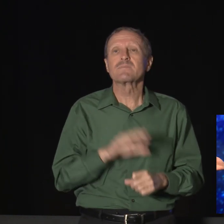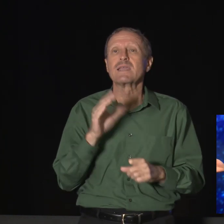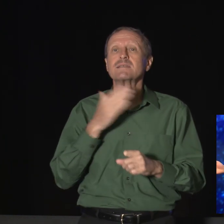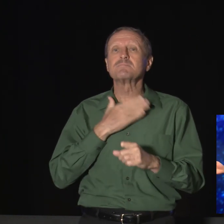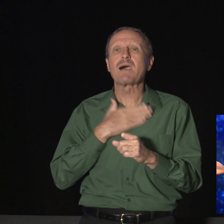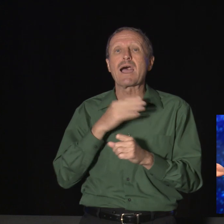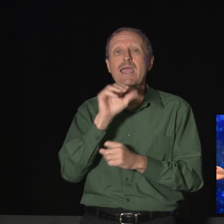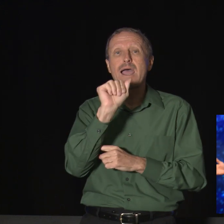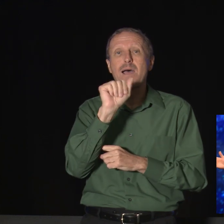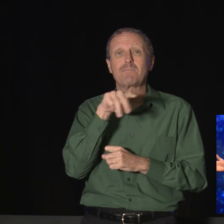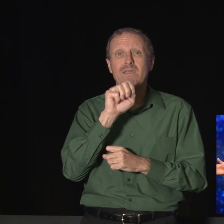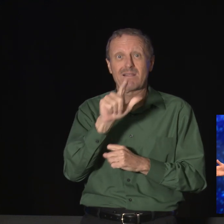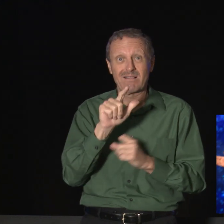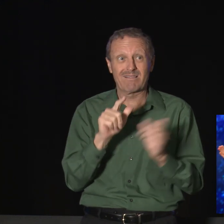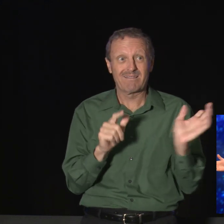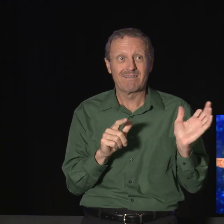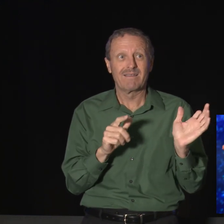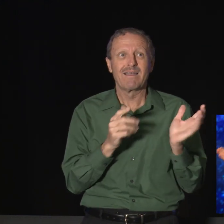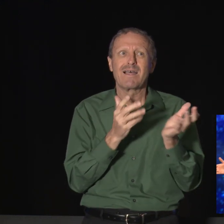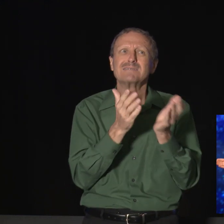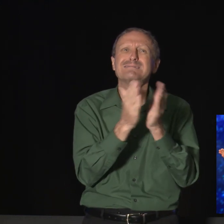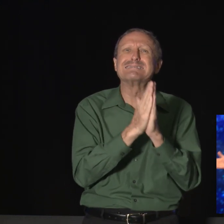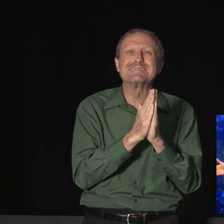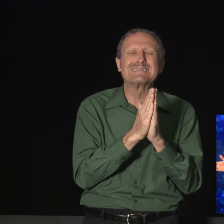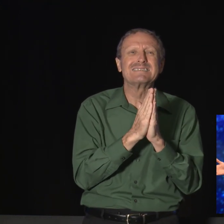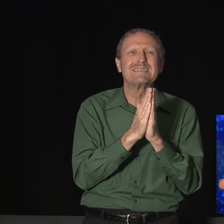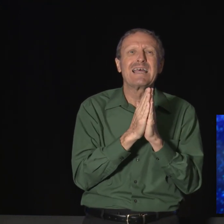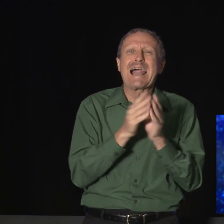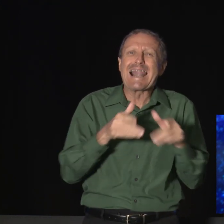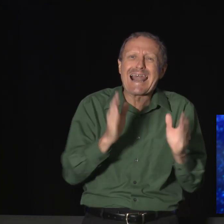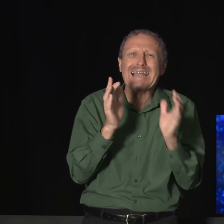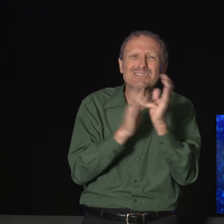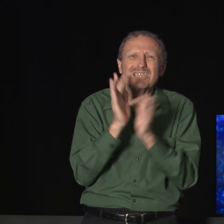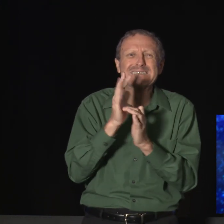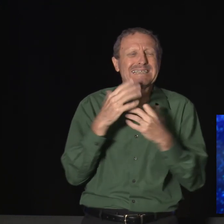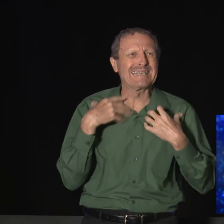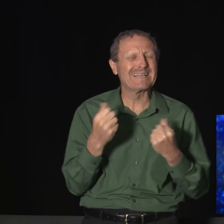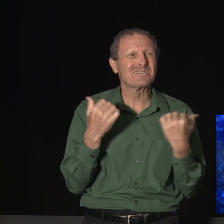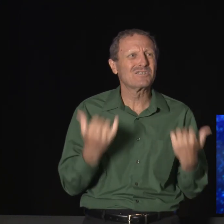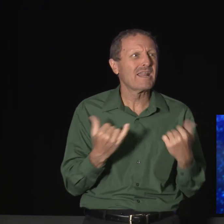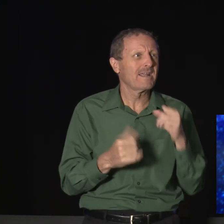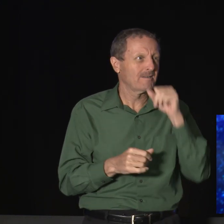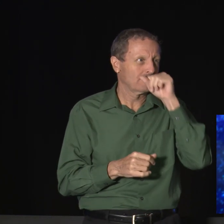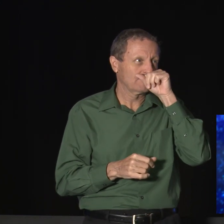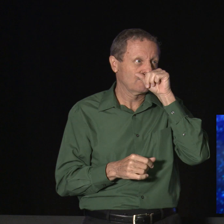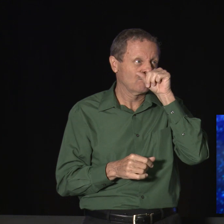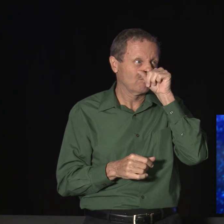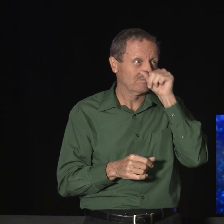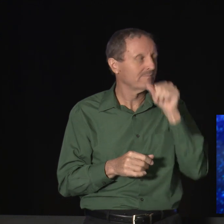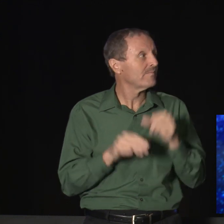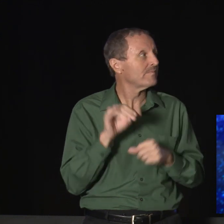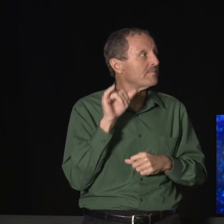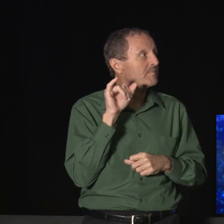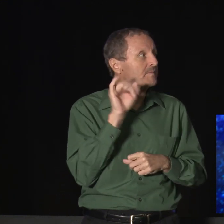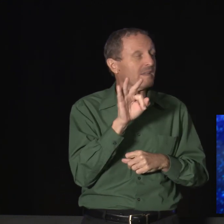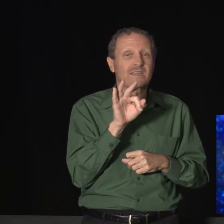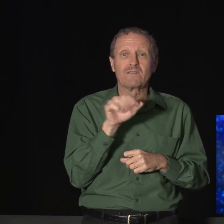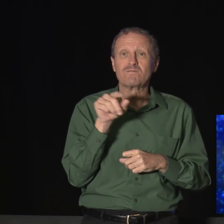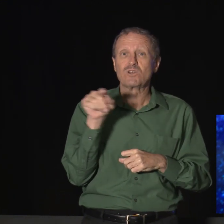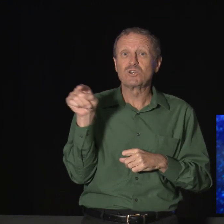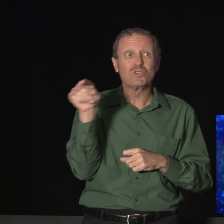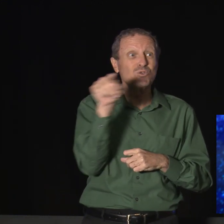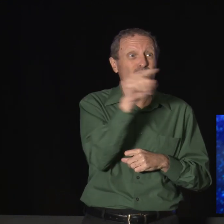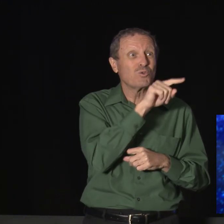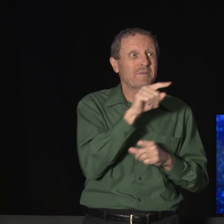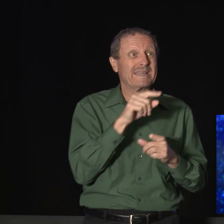appeal. Let's let Jesus heal us today. And so if you've been distracted or